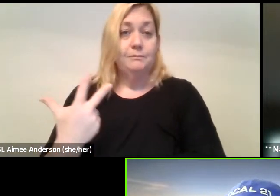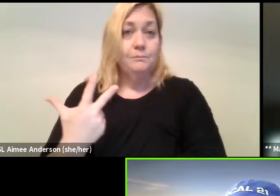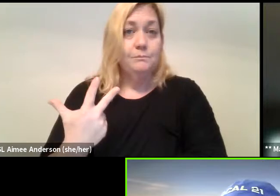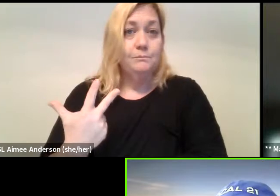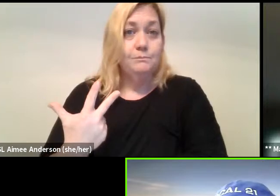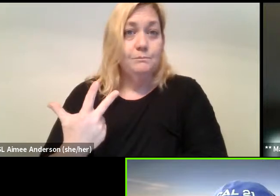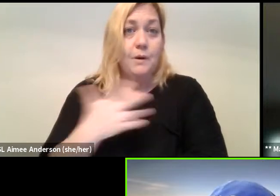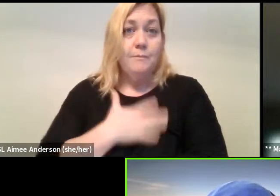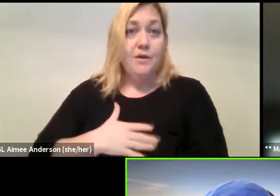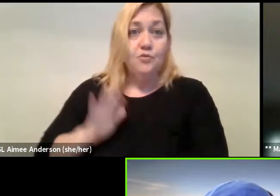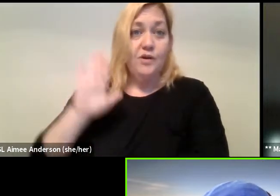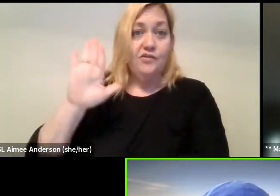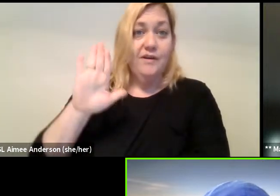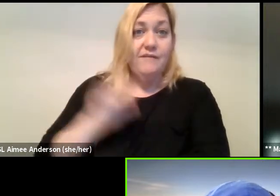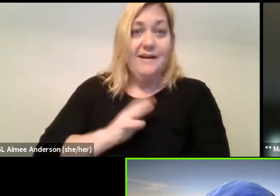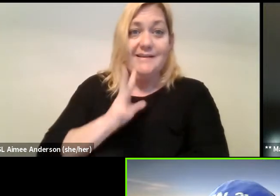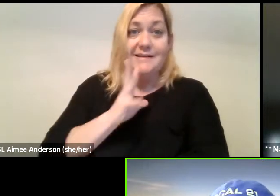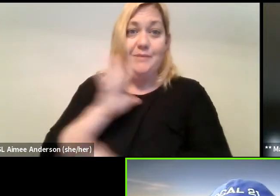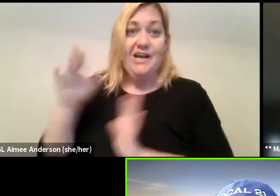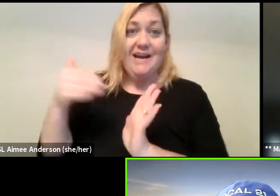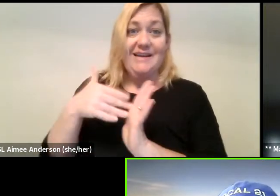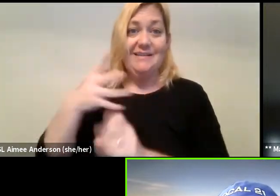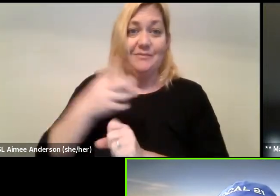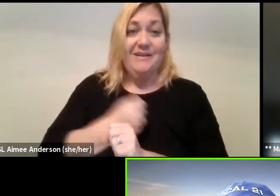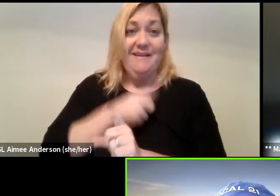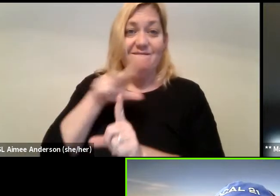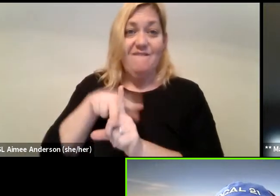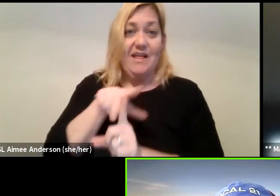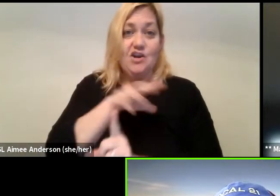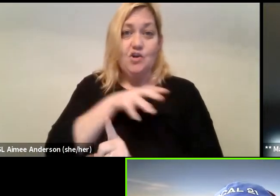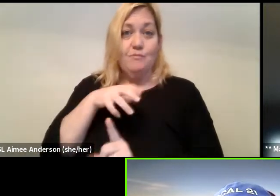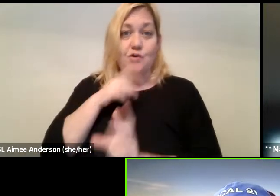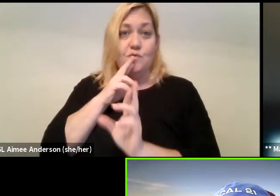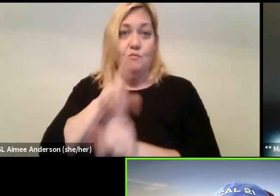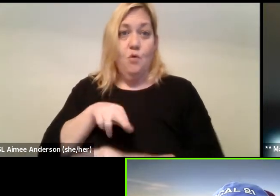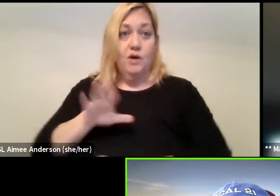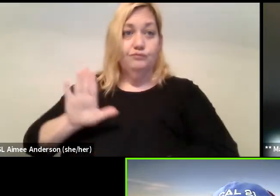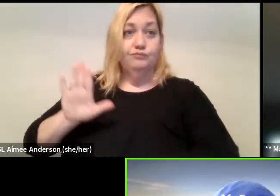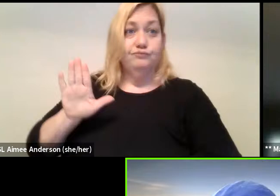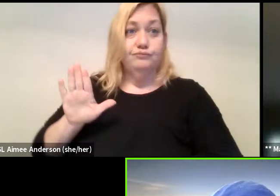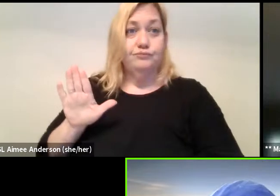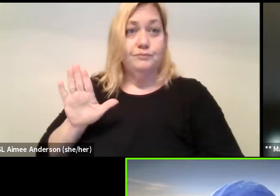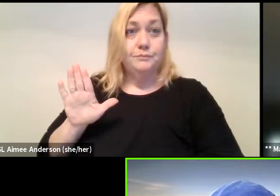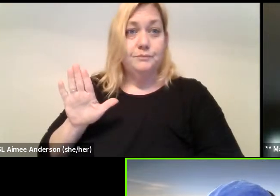Please raise your hand if you'd like to speak against receiving and filing the committee report.